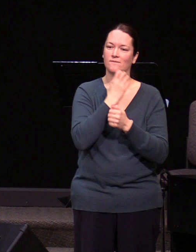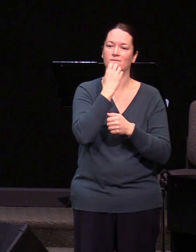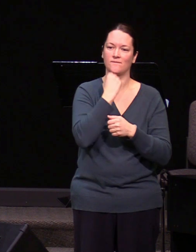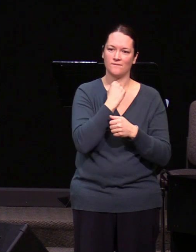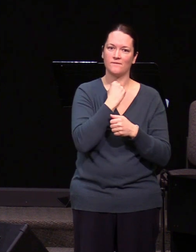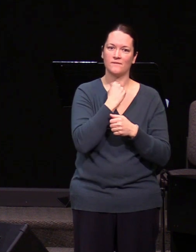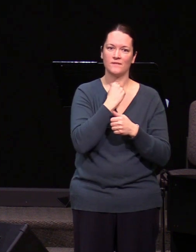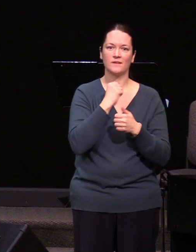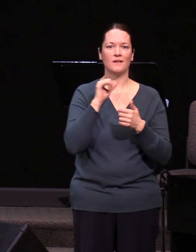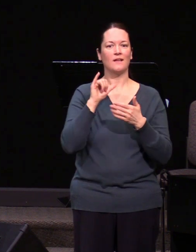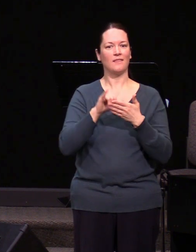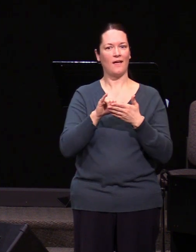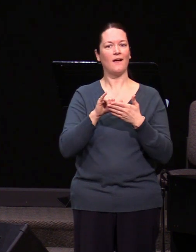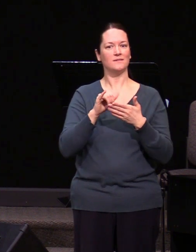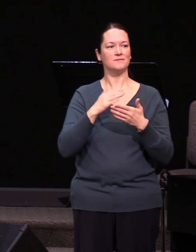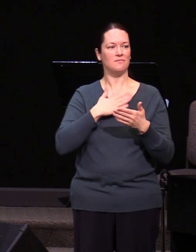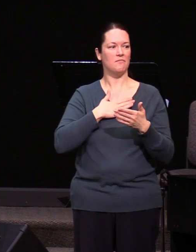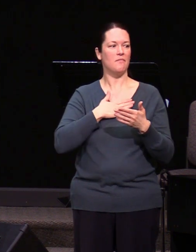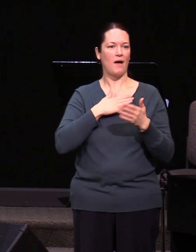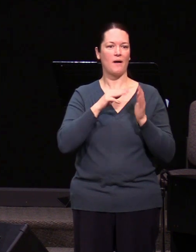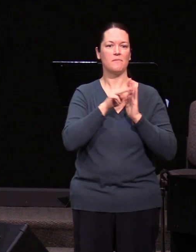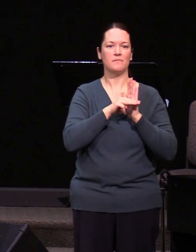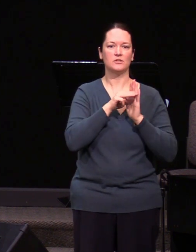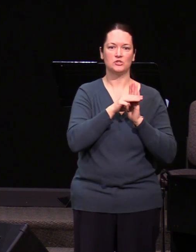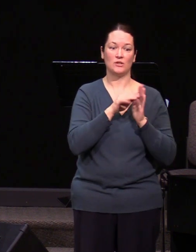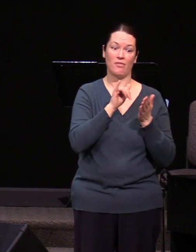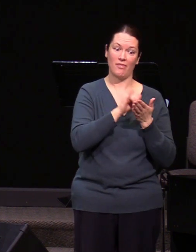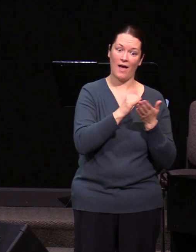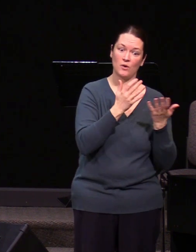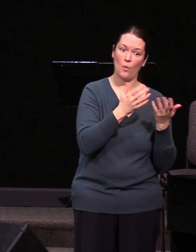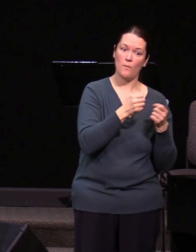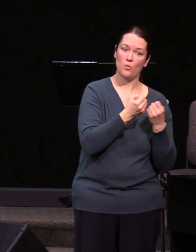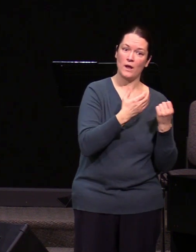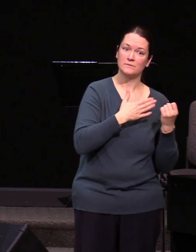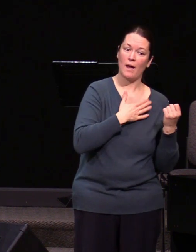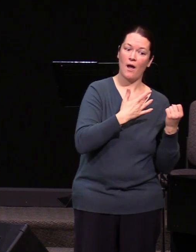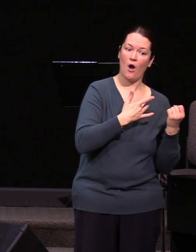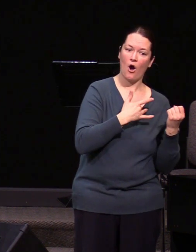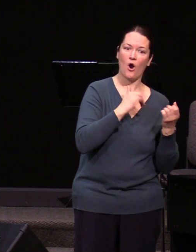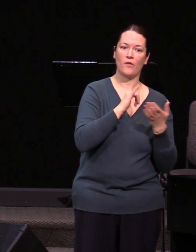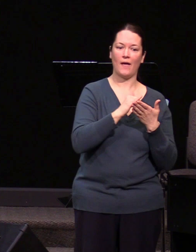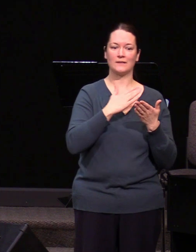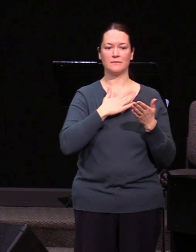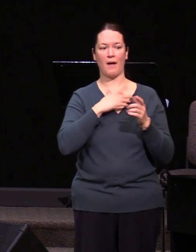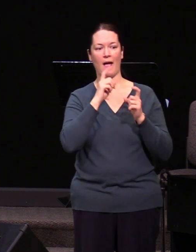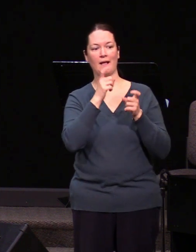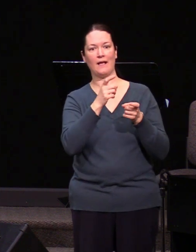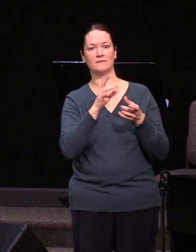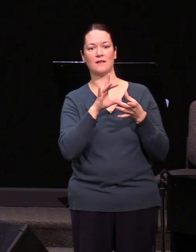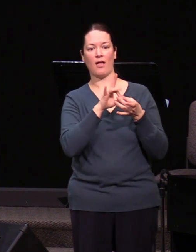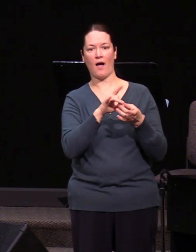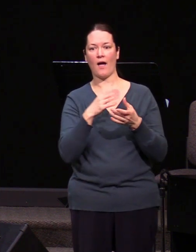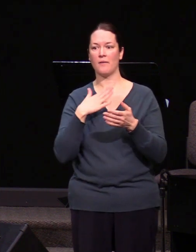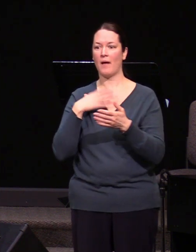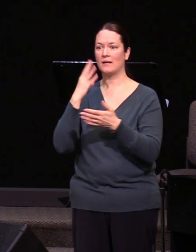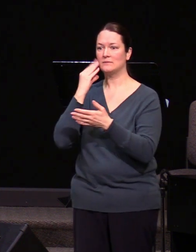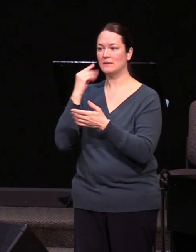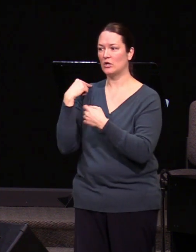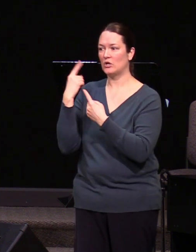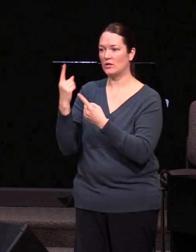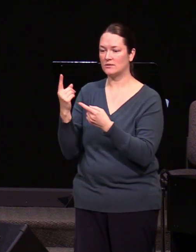That's my mission in life. That's what breaks my heart. That's where my gifts align, and that's where my experiences are. That whatever I